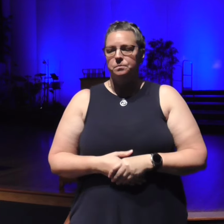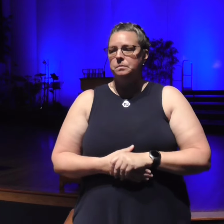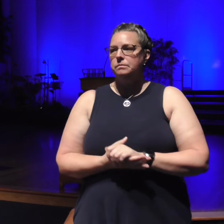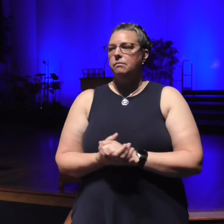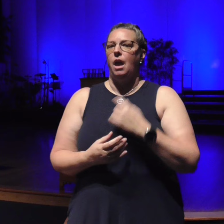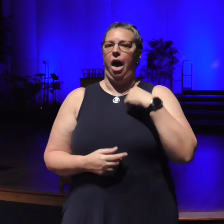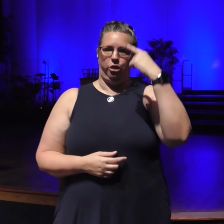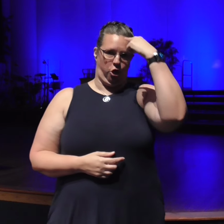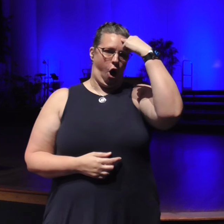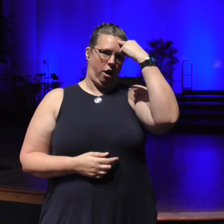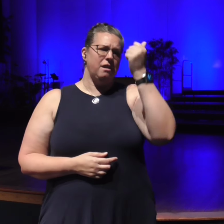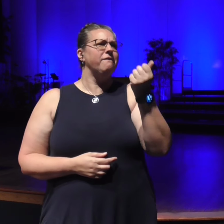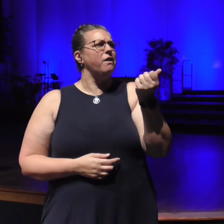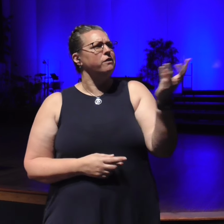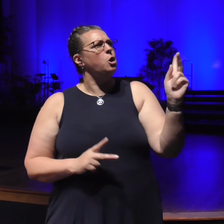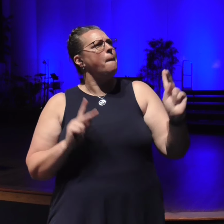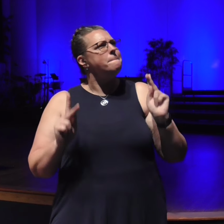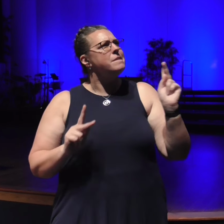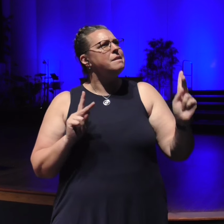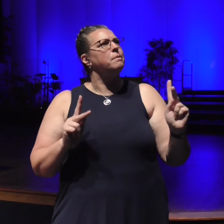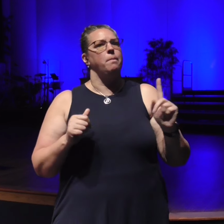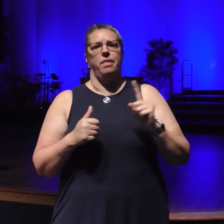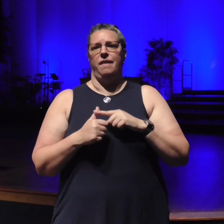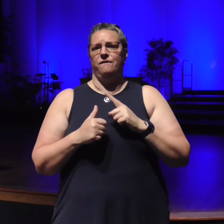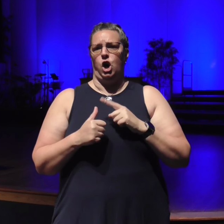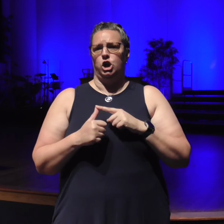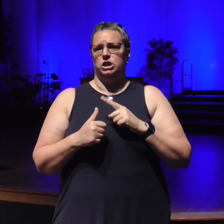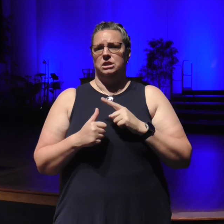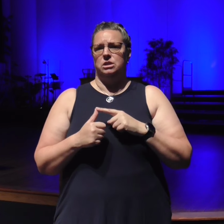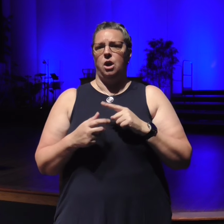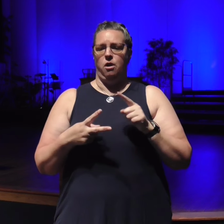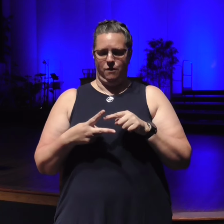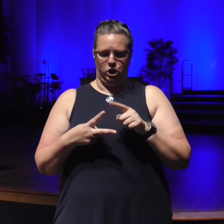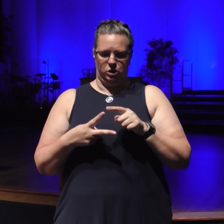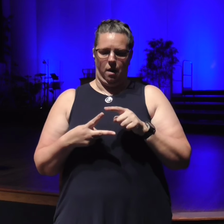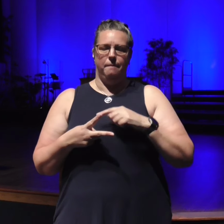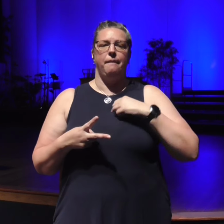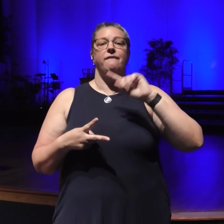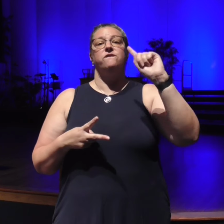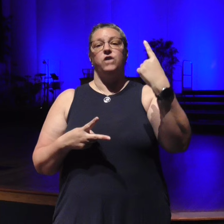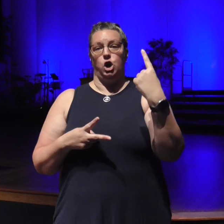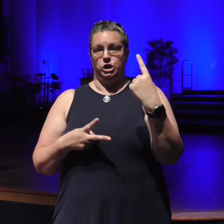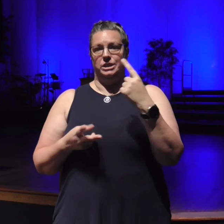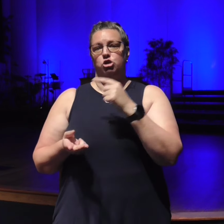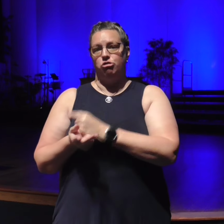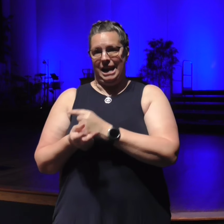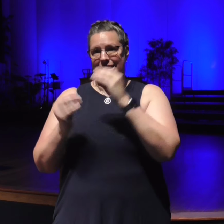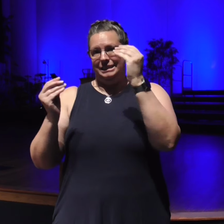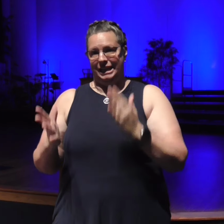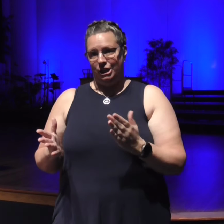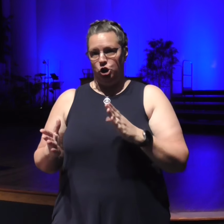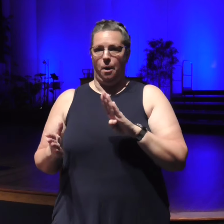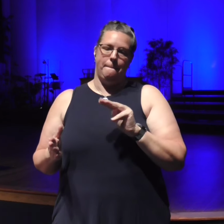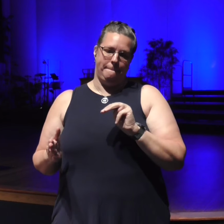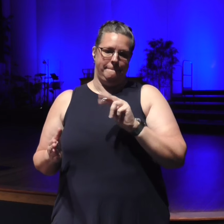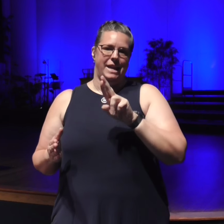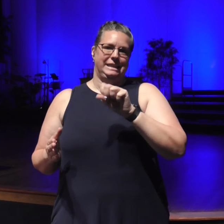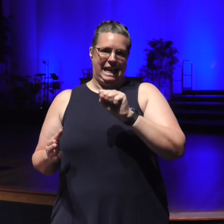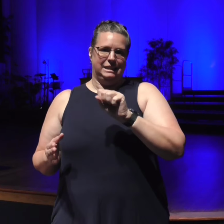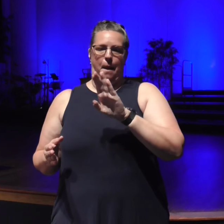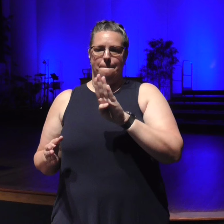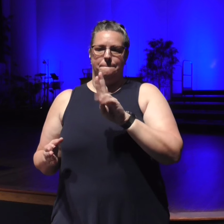I thought of several people, and the first one was my first grade teacher, Mrs. Burns. And the reason she had such